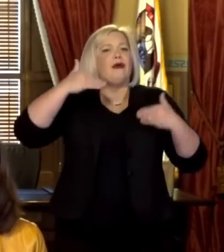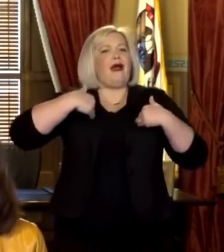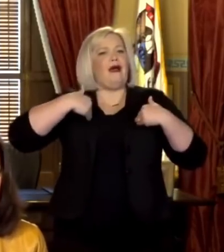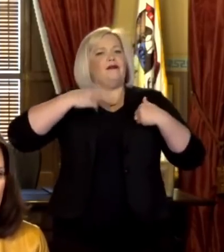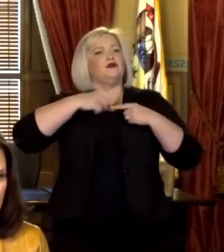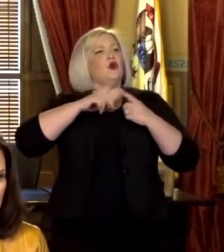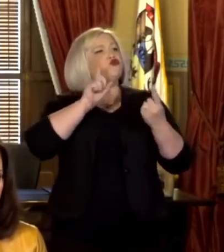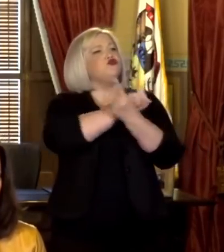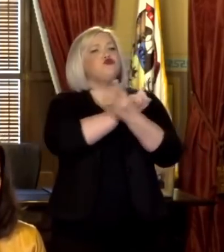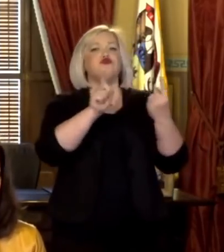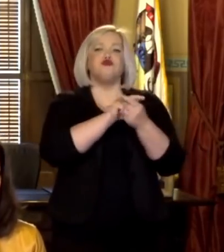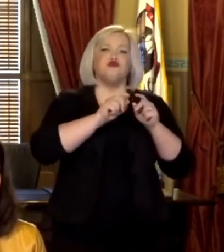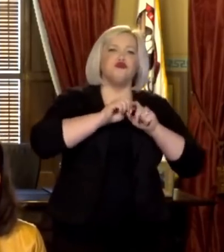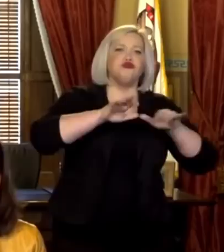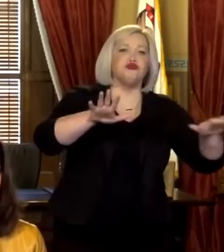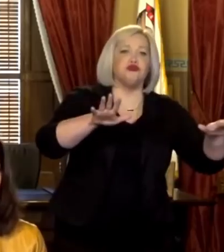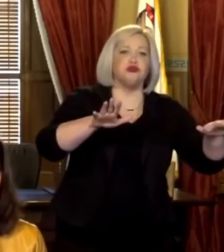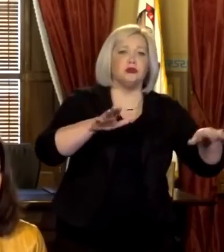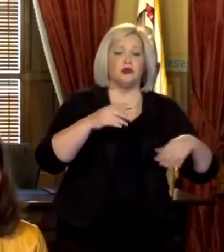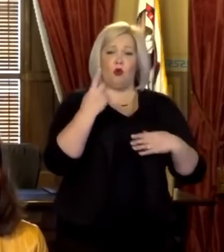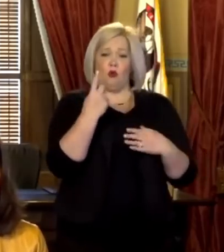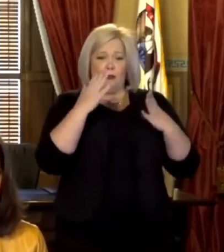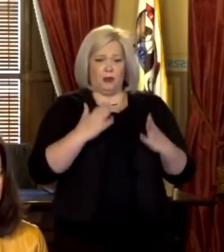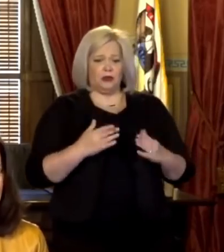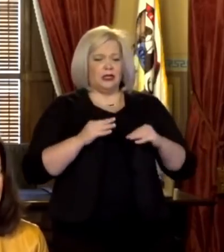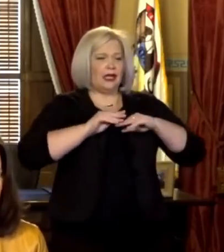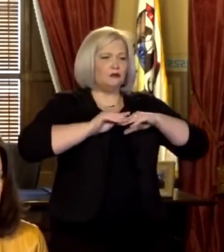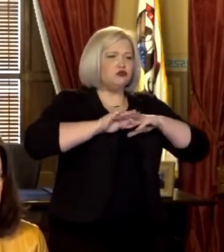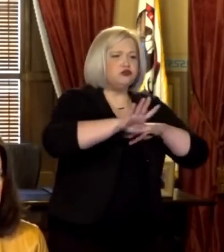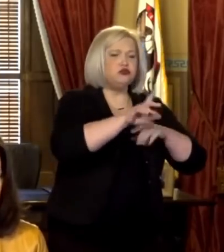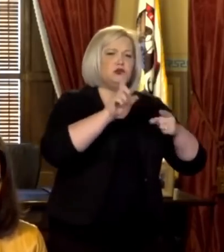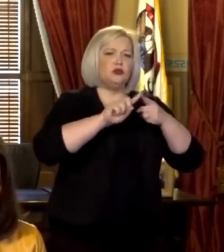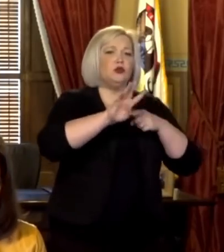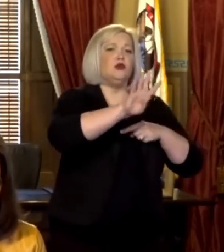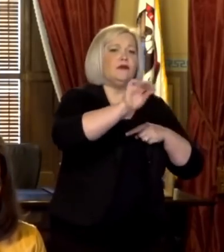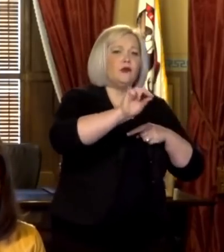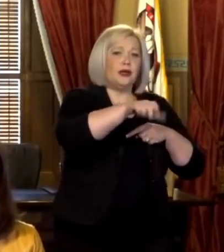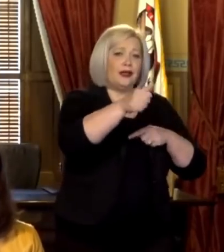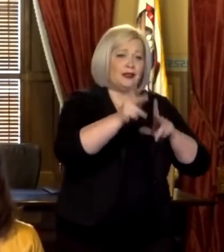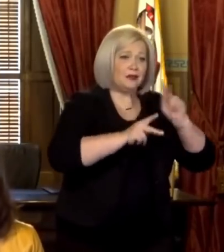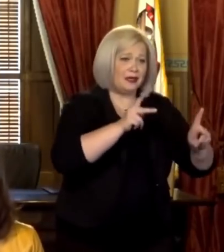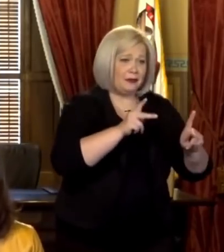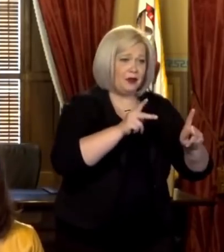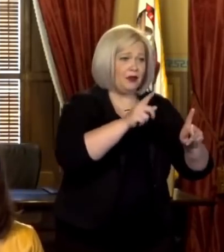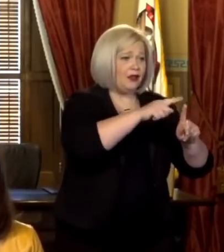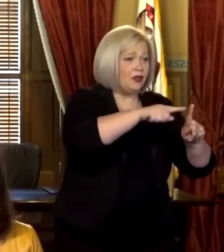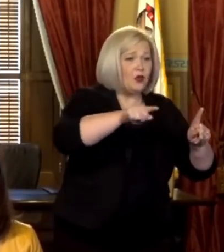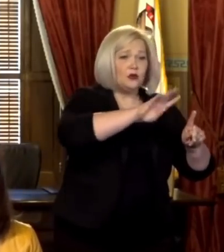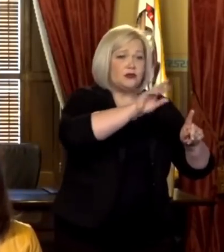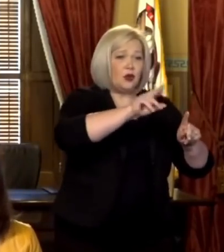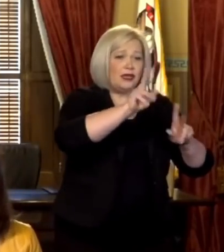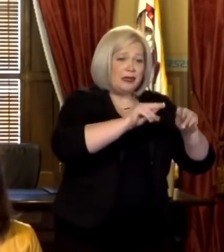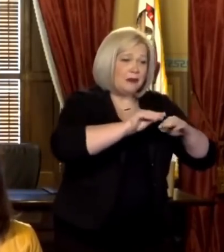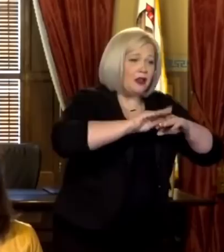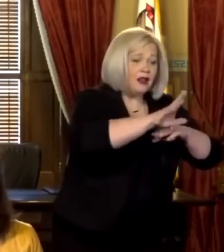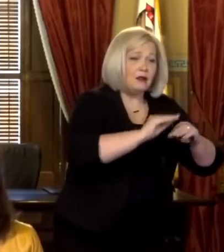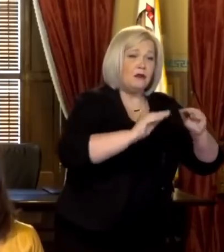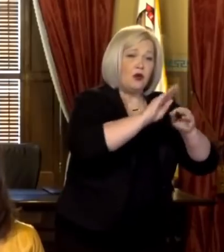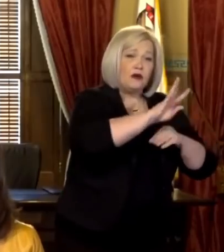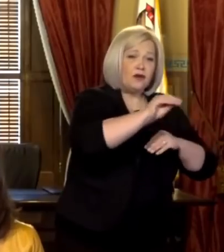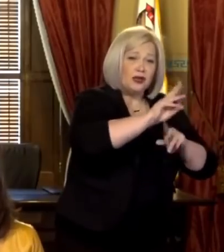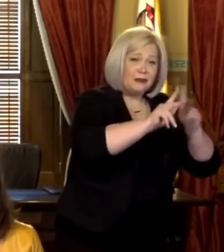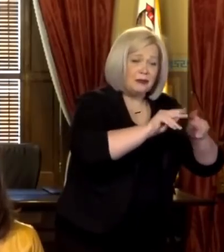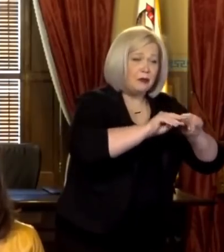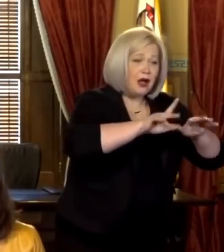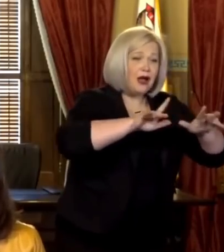infect 40 people in a day, who in turn go on to affect thousands. And that's why every one of us has to do our part.